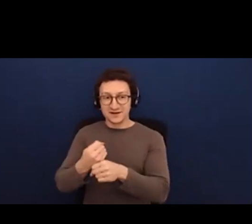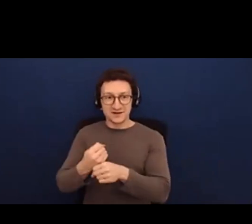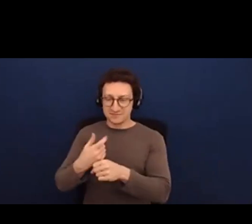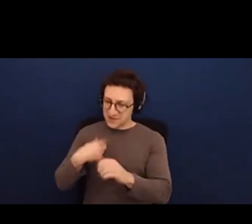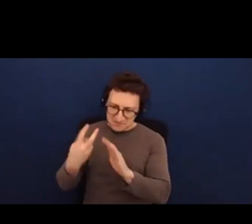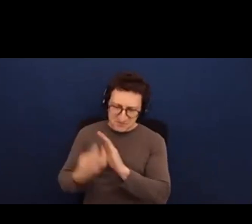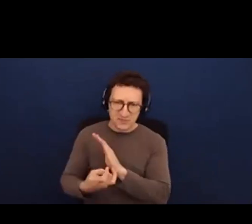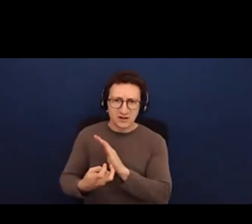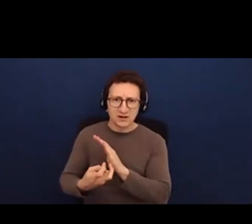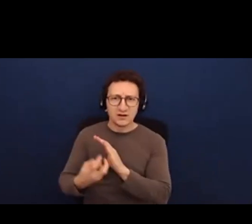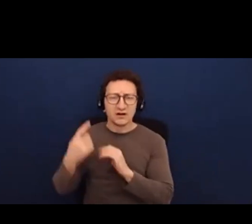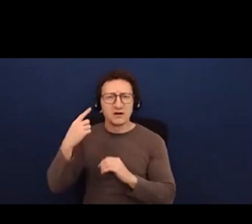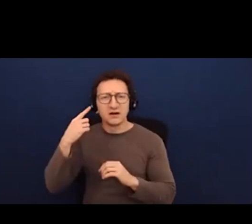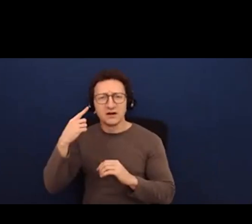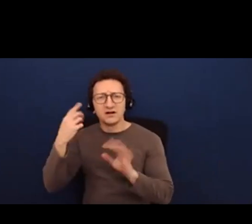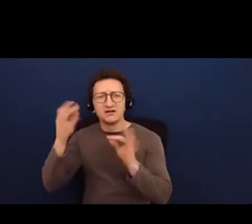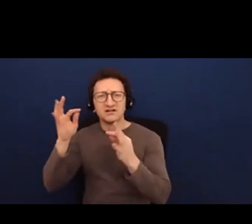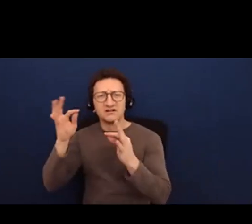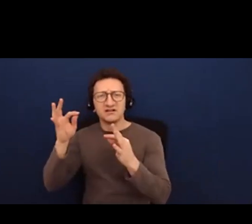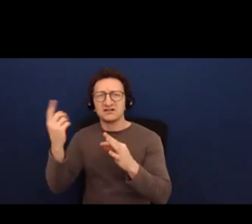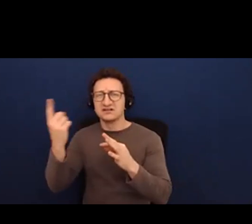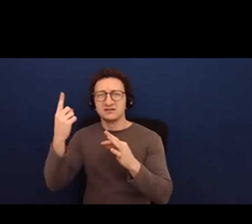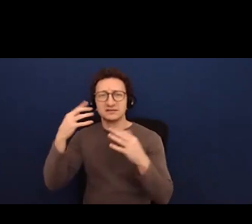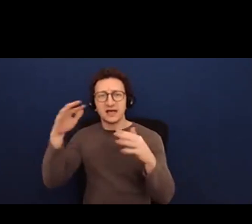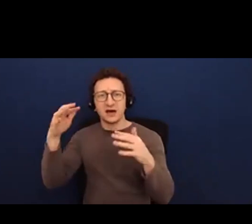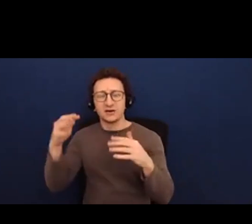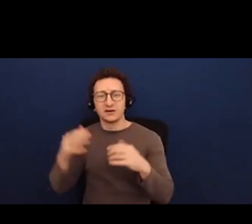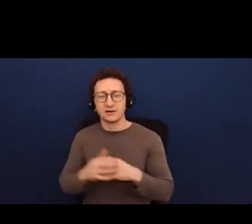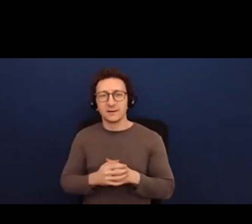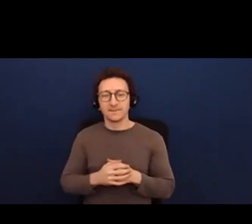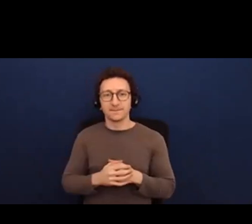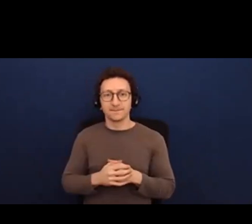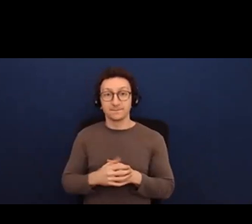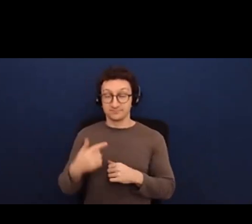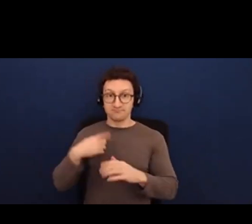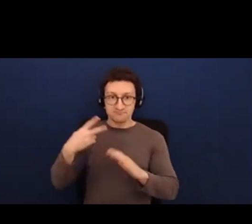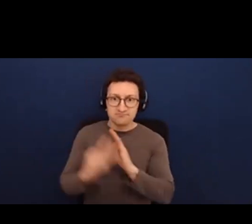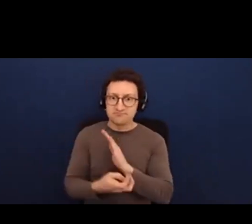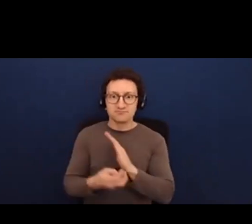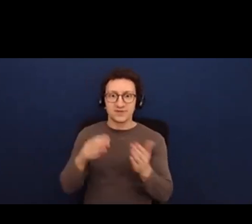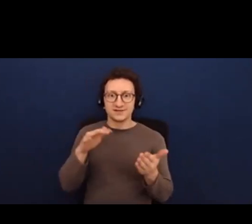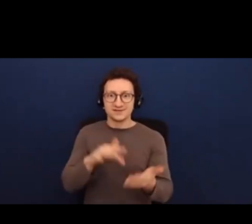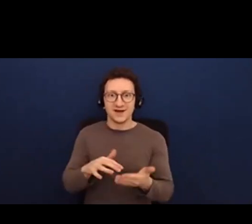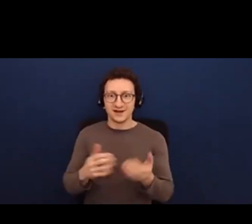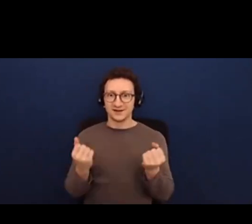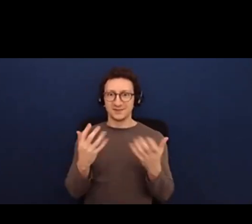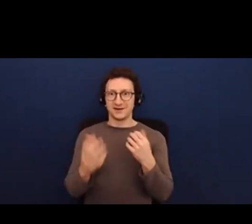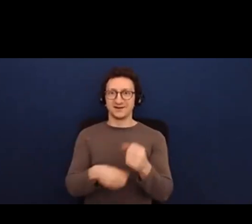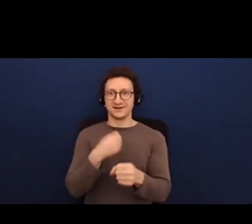I hear somebody's voice. How I have been involved in the diary all of these years.